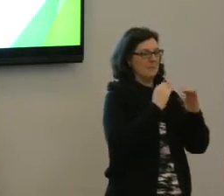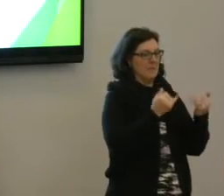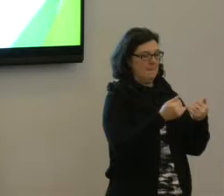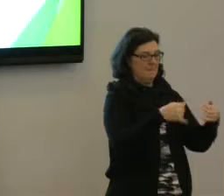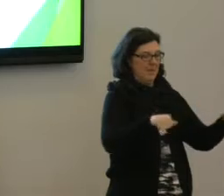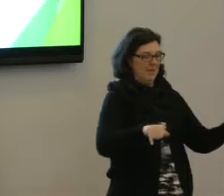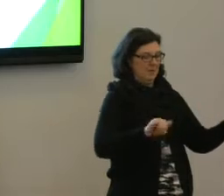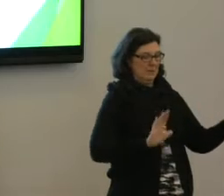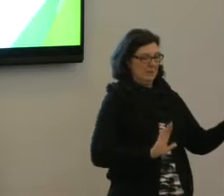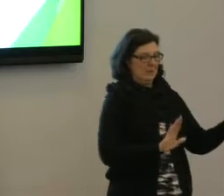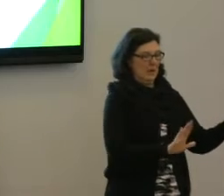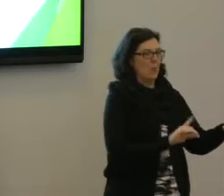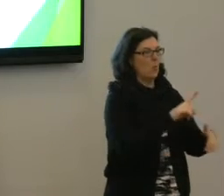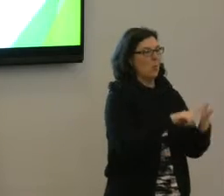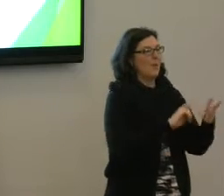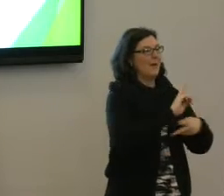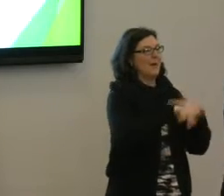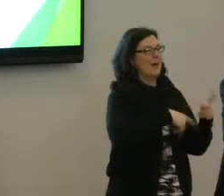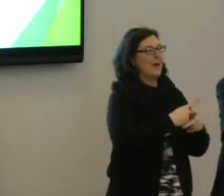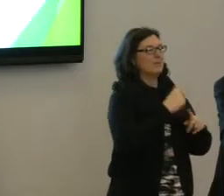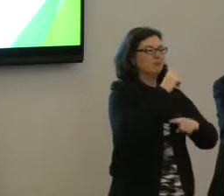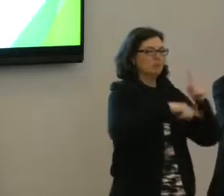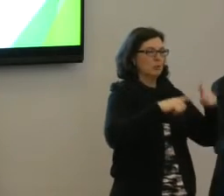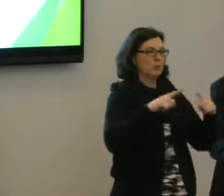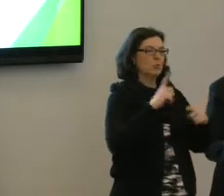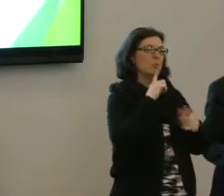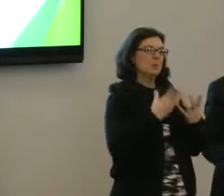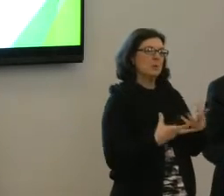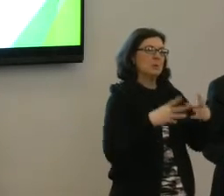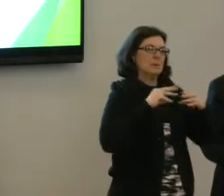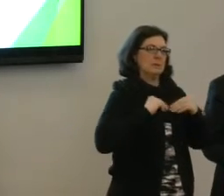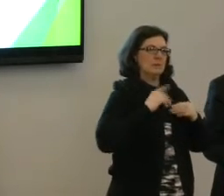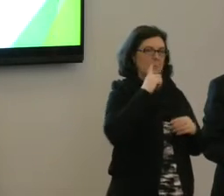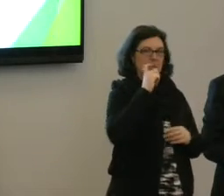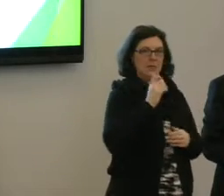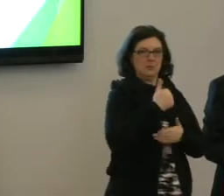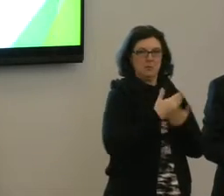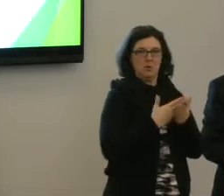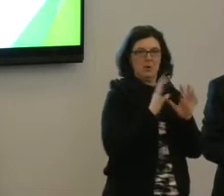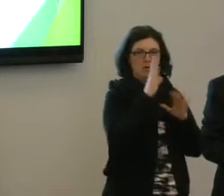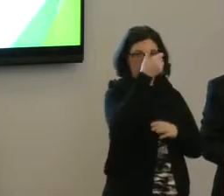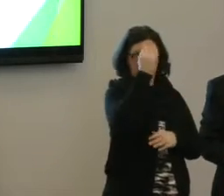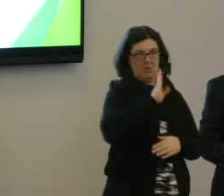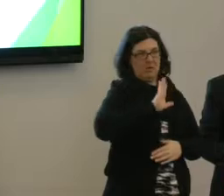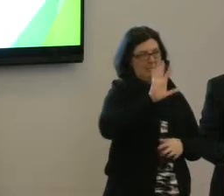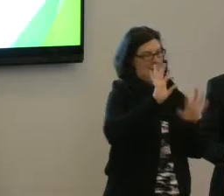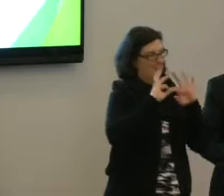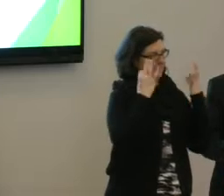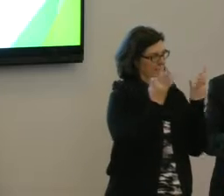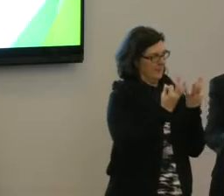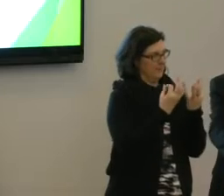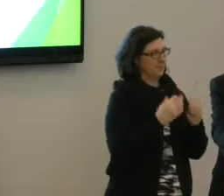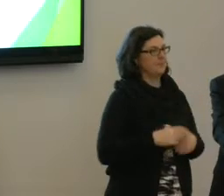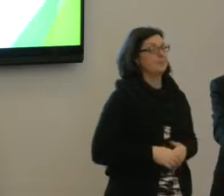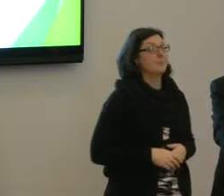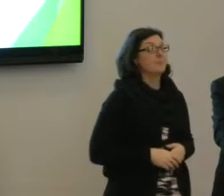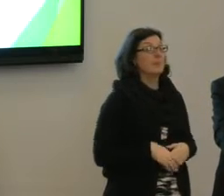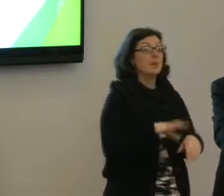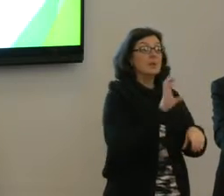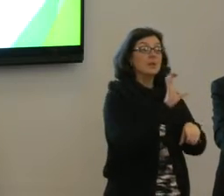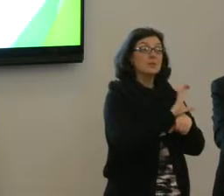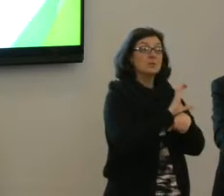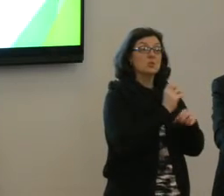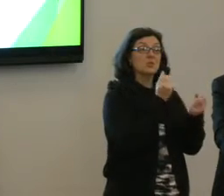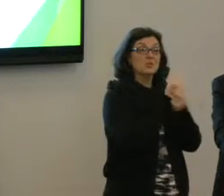of diversity do we embrace as part of God's family? And then is church a sanctuary? Is the church a safe